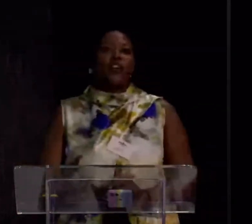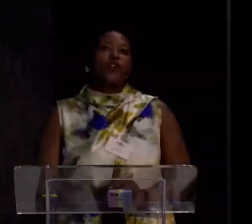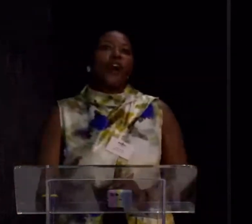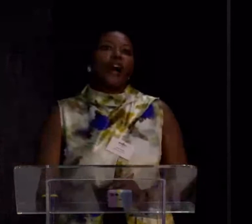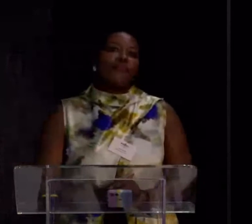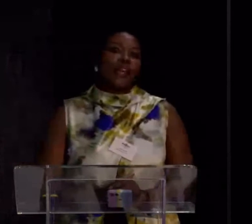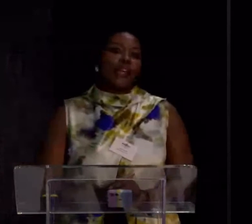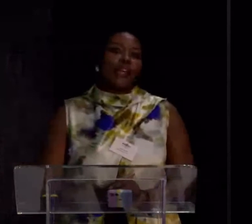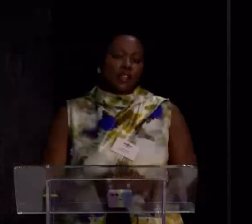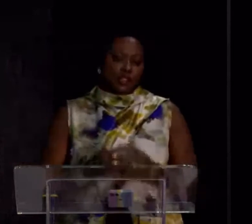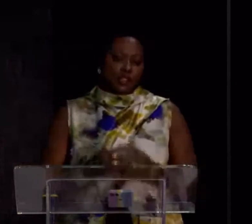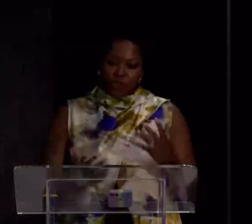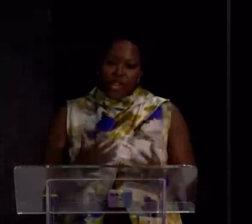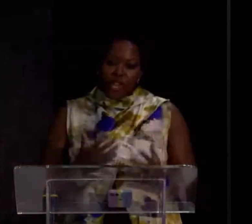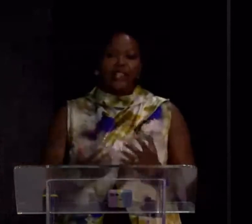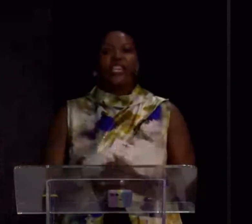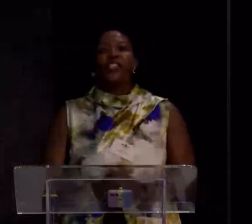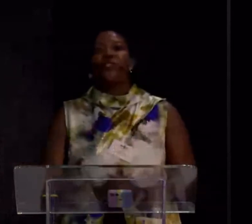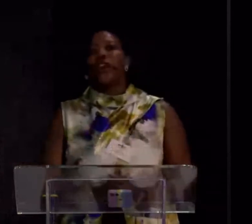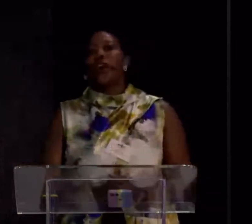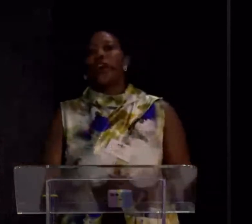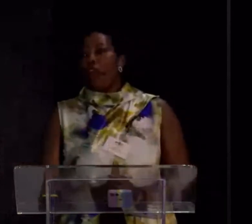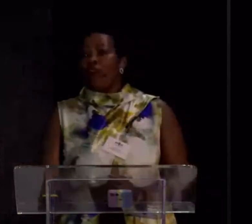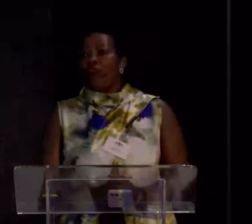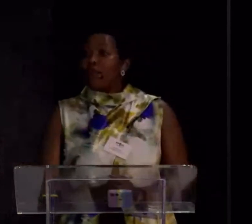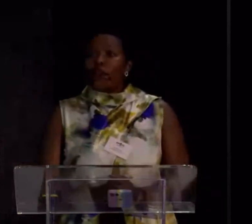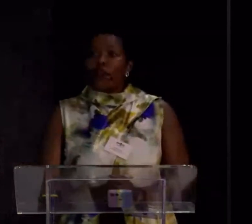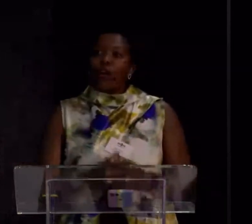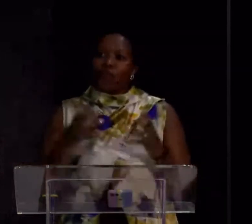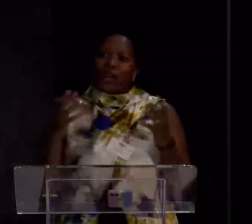we also it's also having the issues of